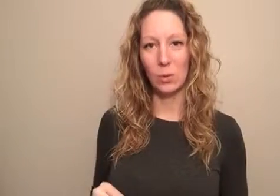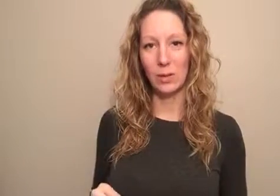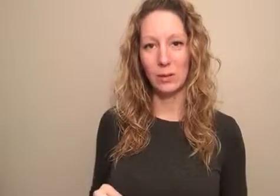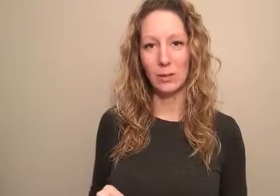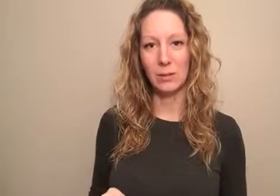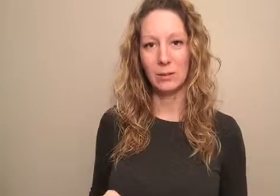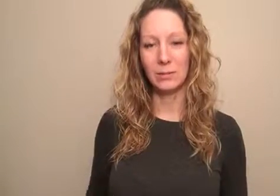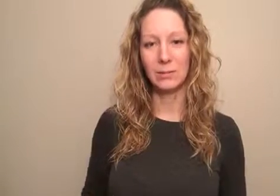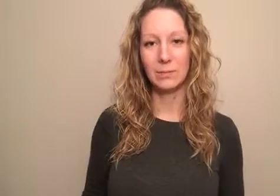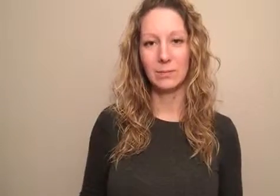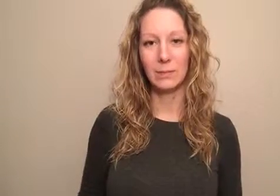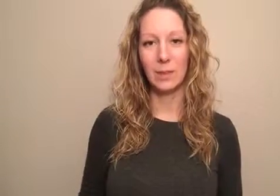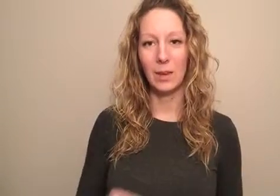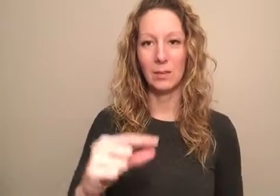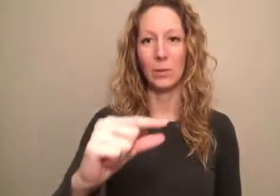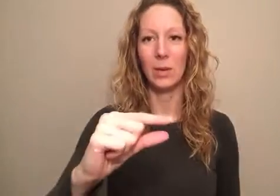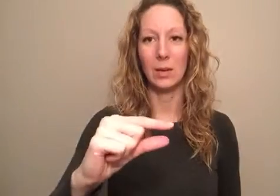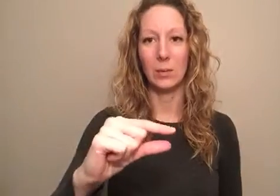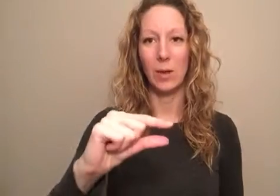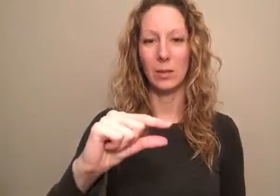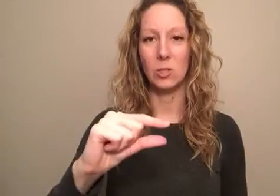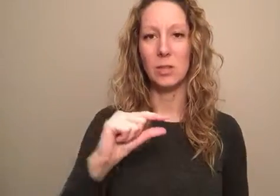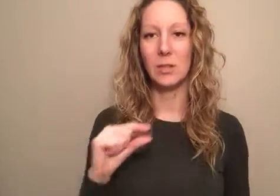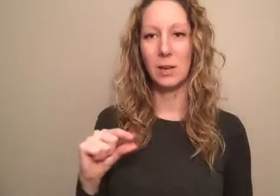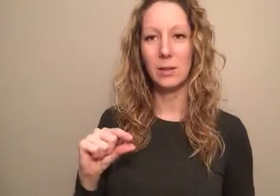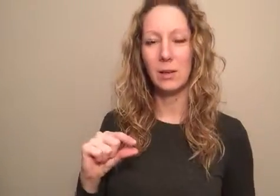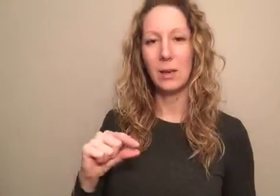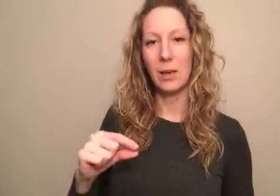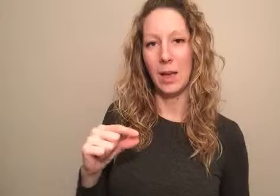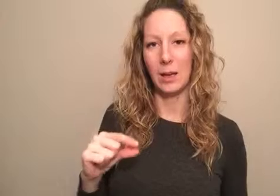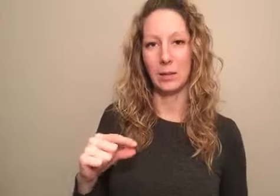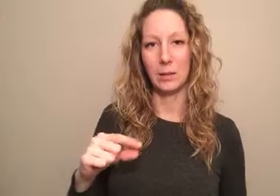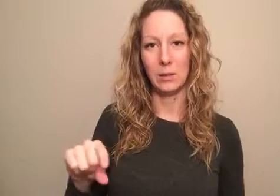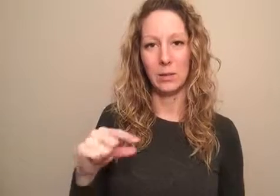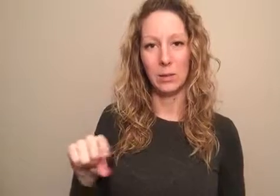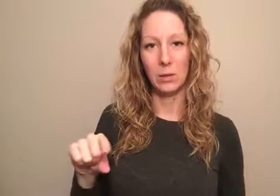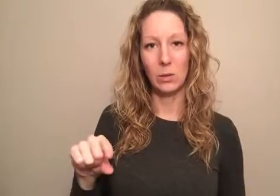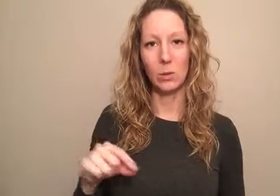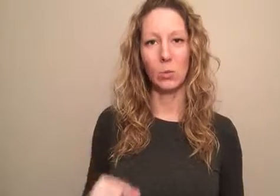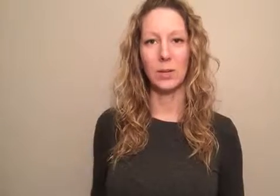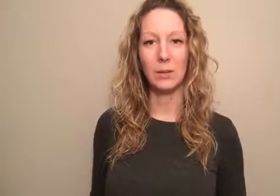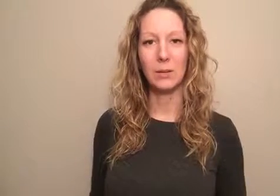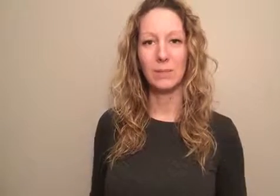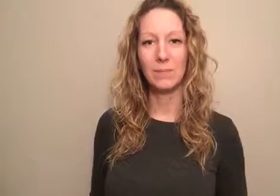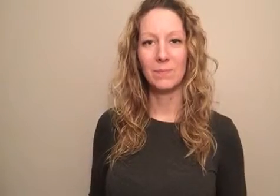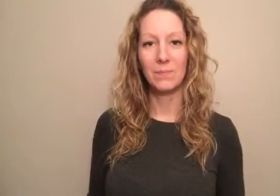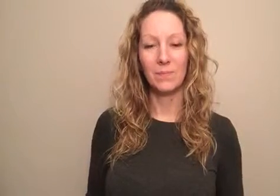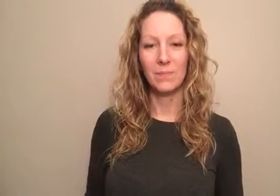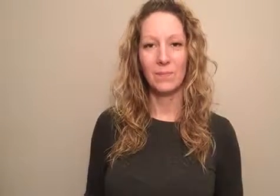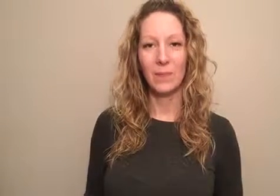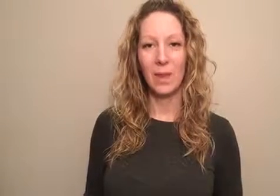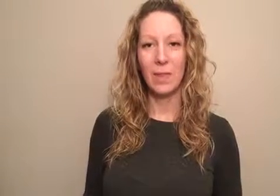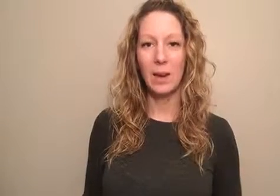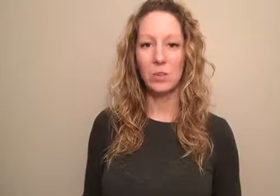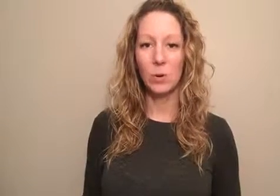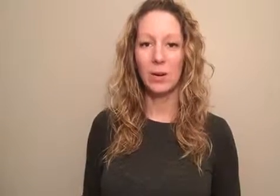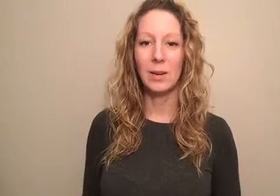green. Okay, so again, make the G sign and green. Okay, the next word